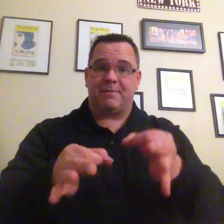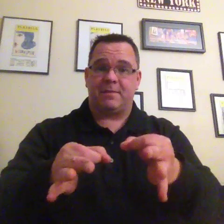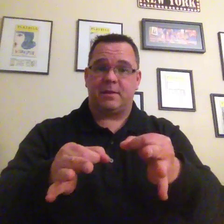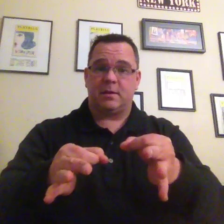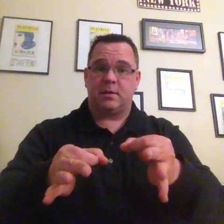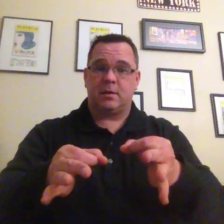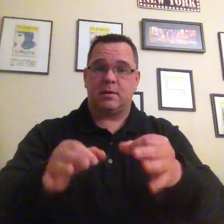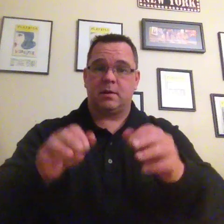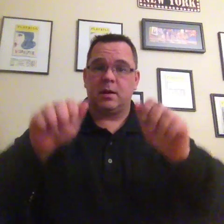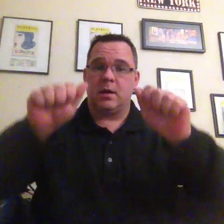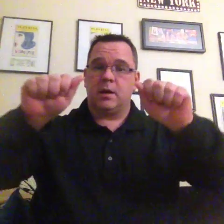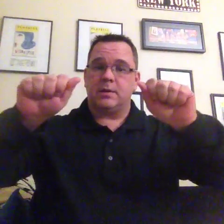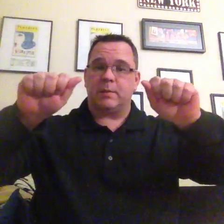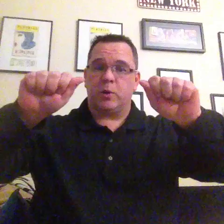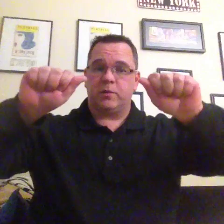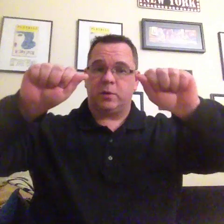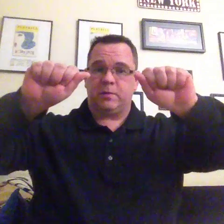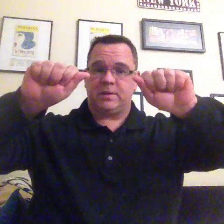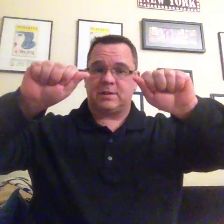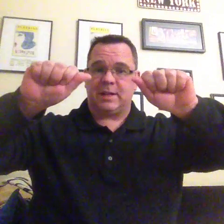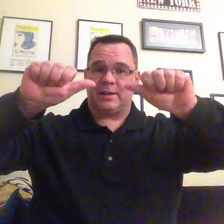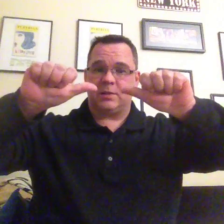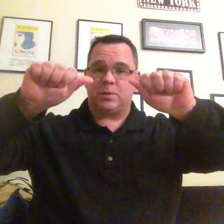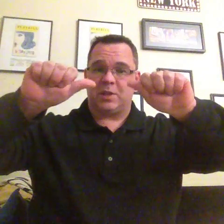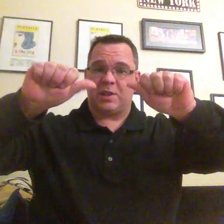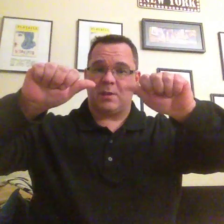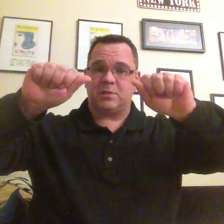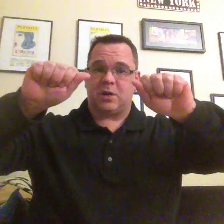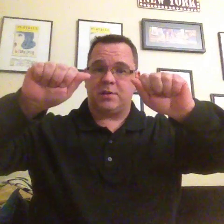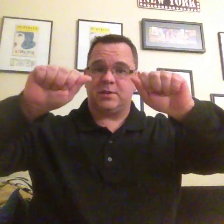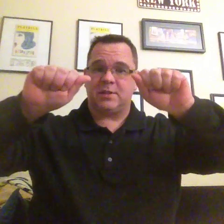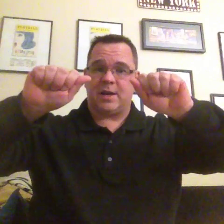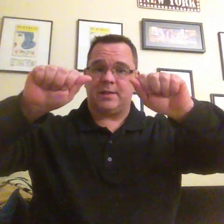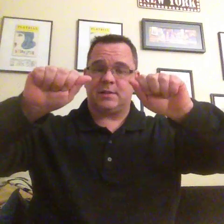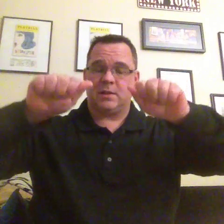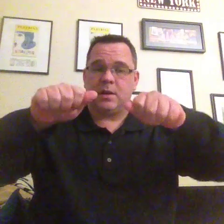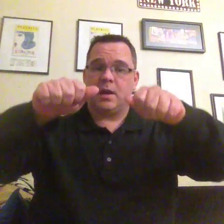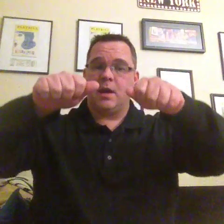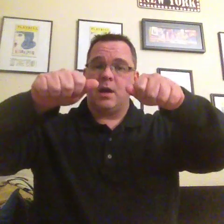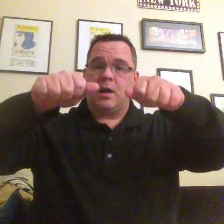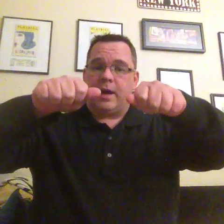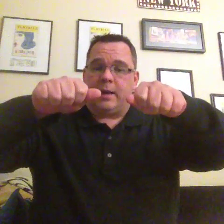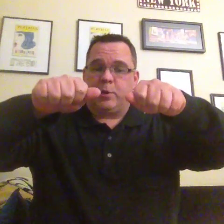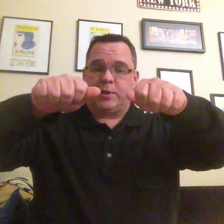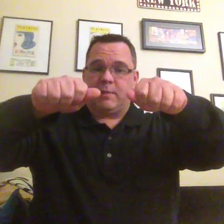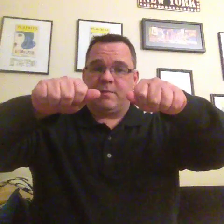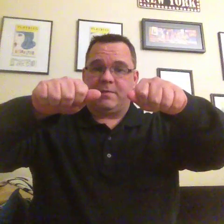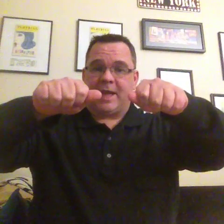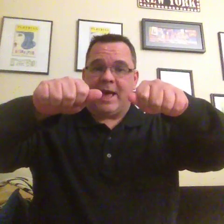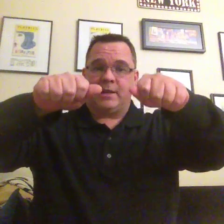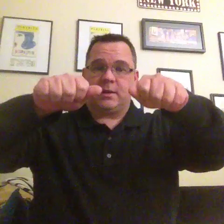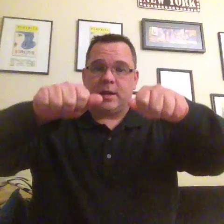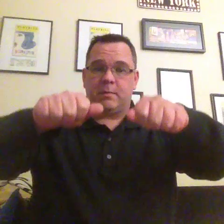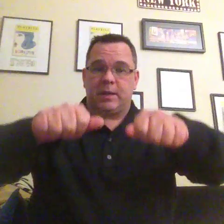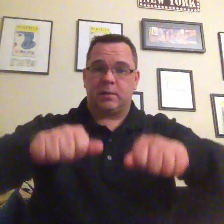If, take both of your fists like this with the thumbs on the sides, and put them flat and make them